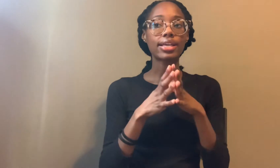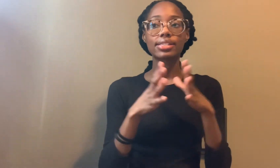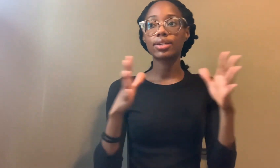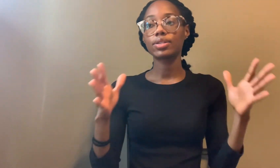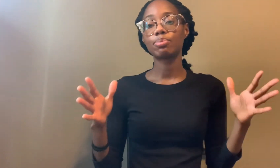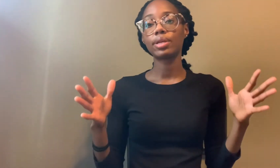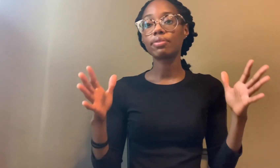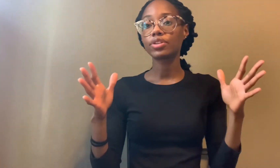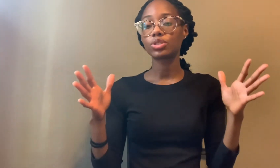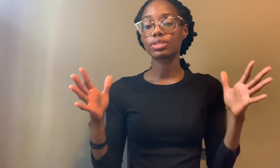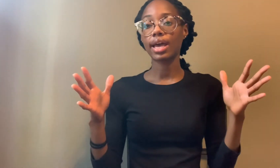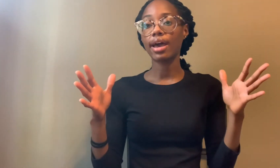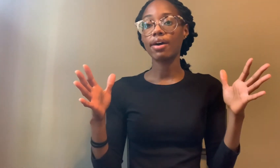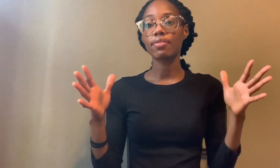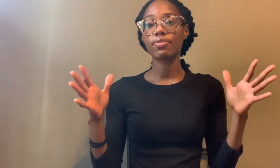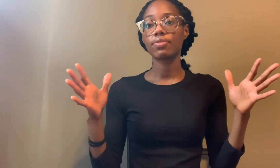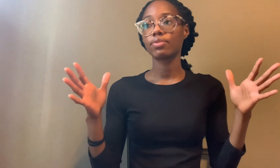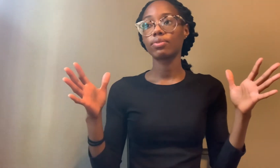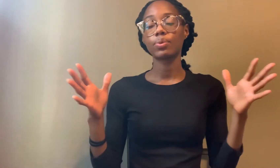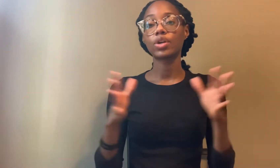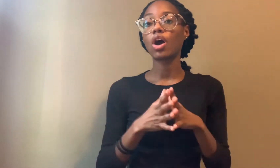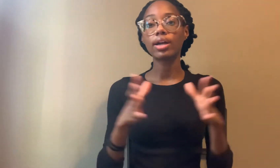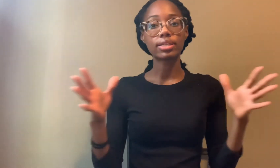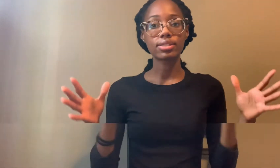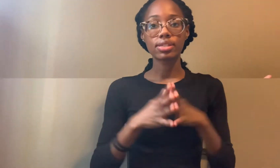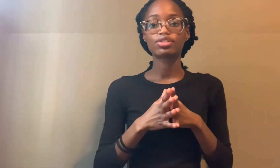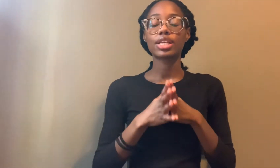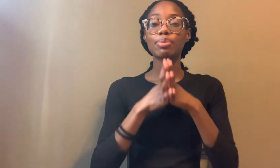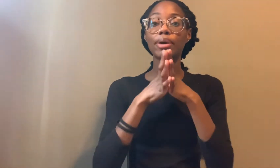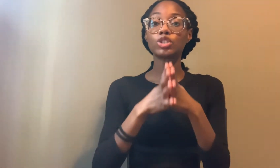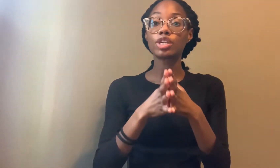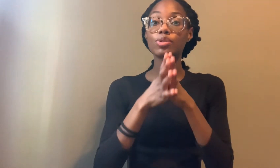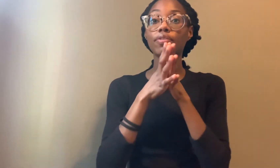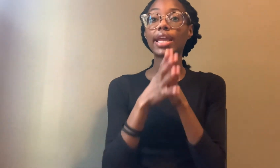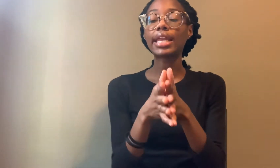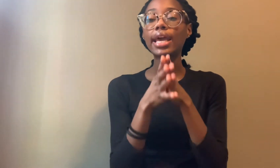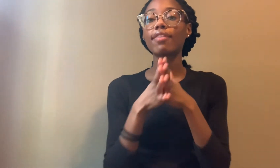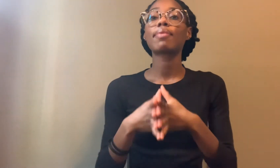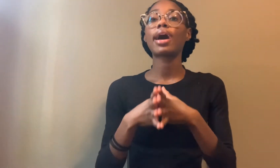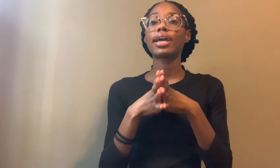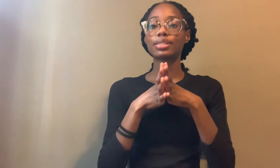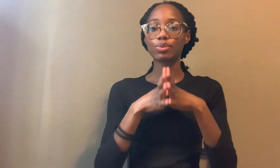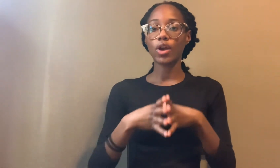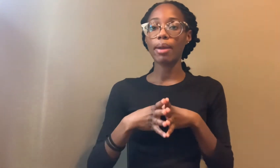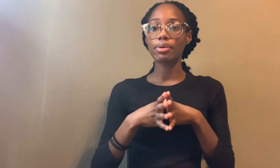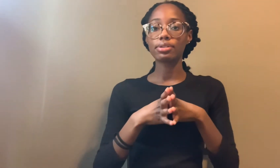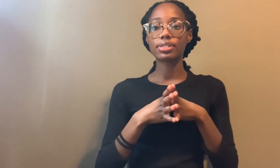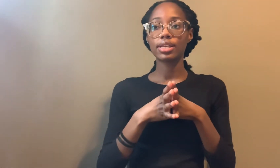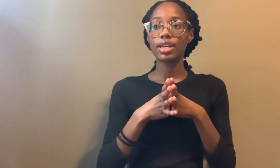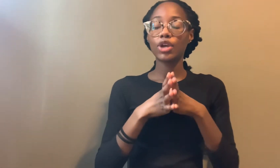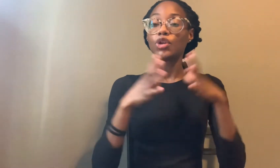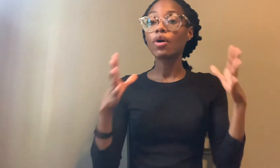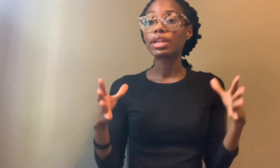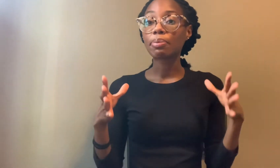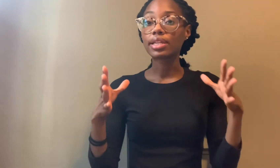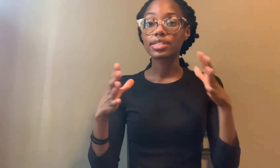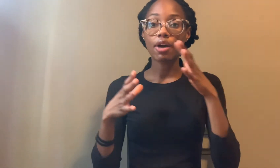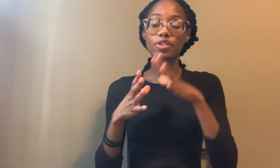ASL is beneficial to have regardless. You know, so that's been my dream. So if any of my subscribers know any police